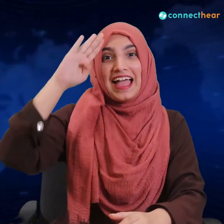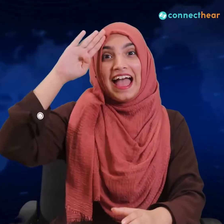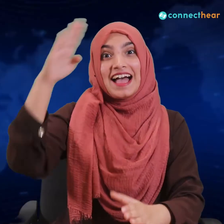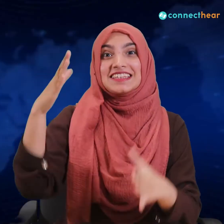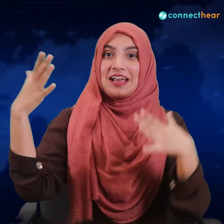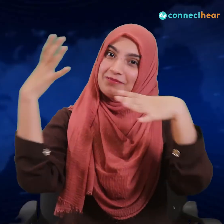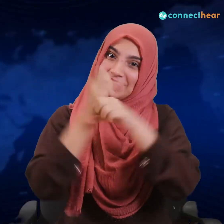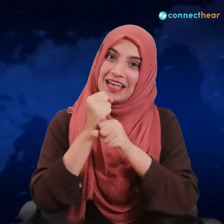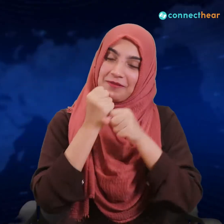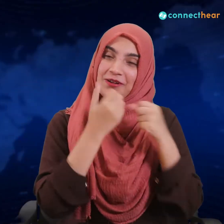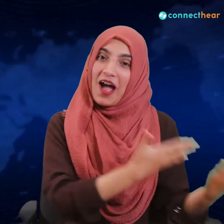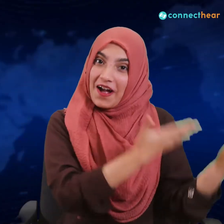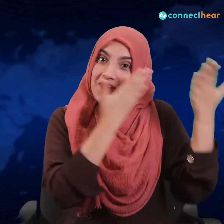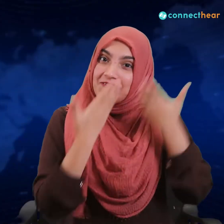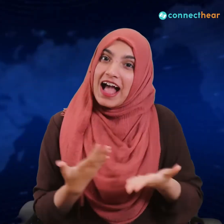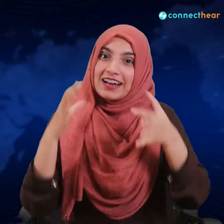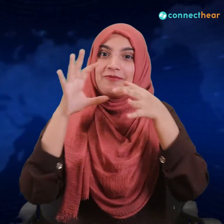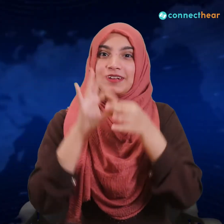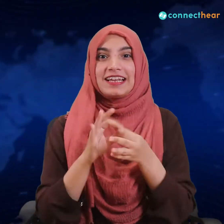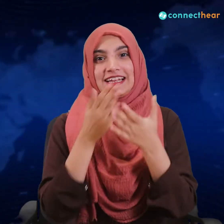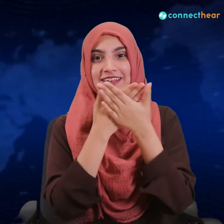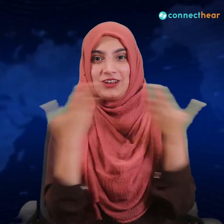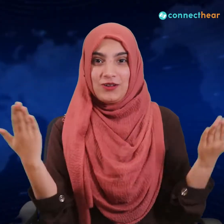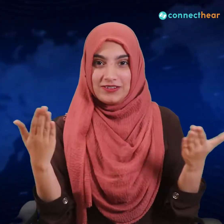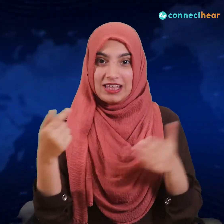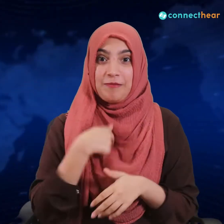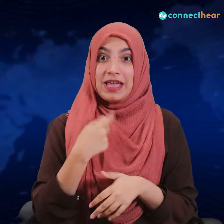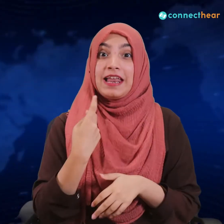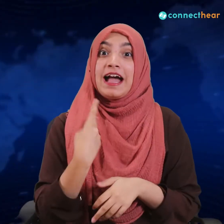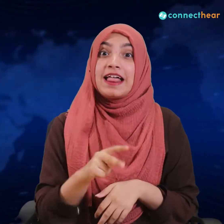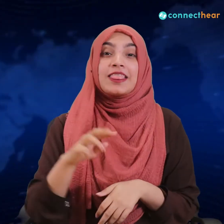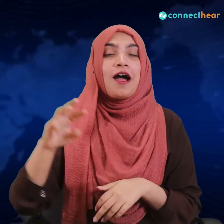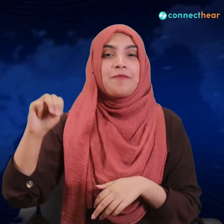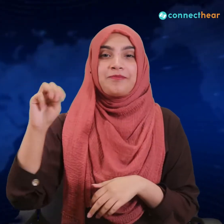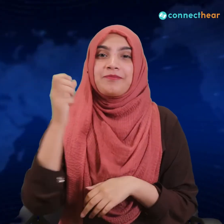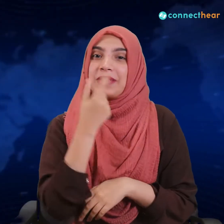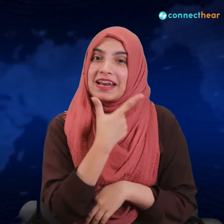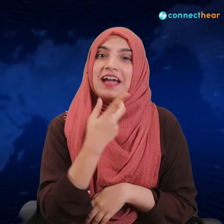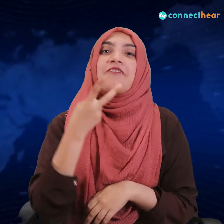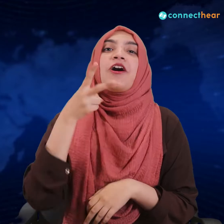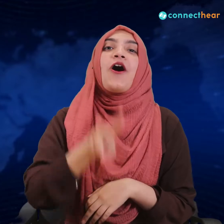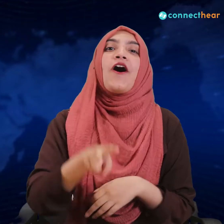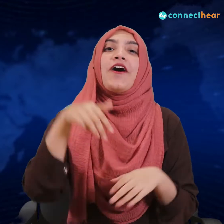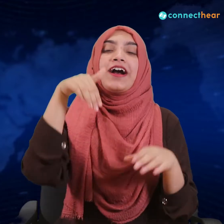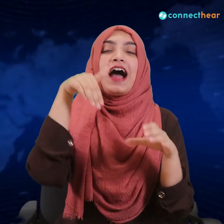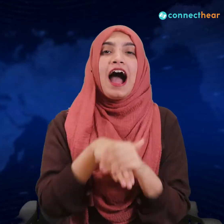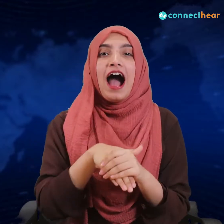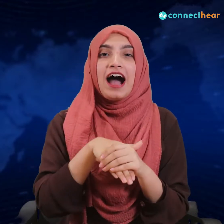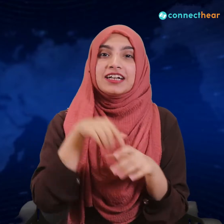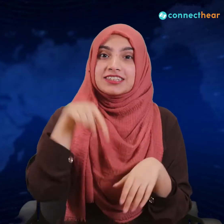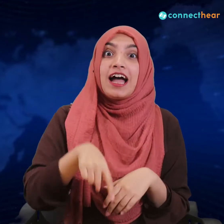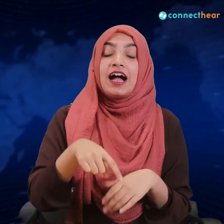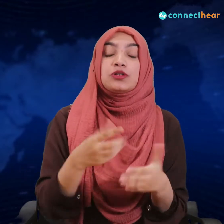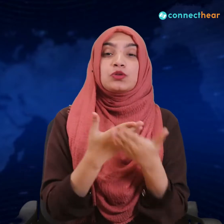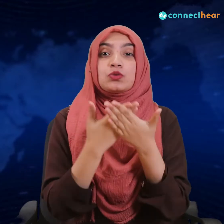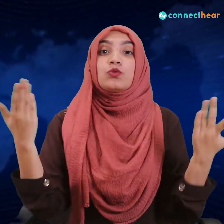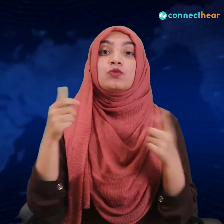Hello, everyone, and welcome to Connect News. My name is Minerva, and these are today's